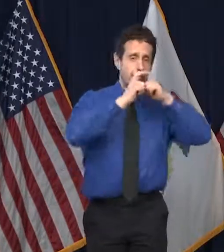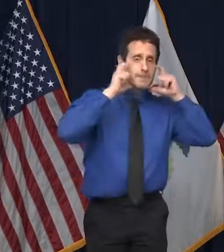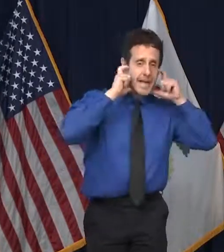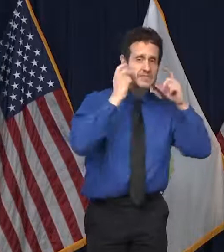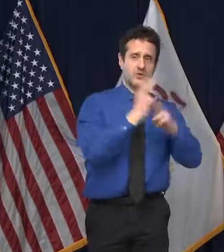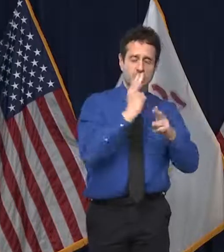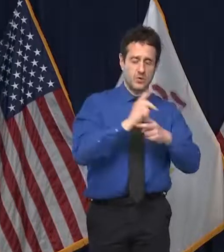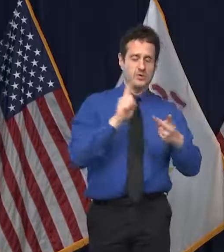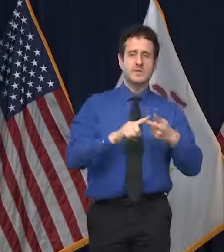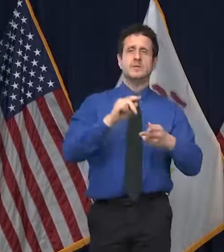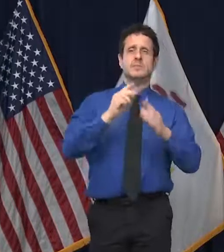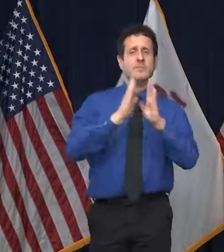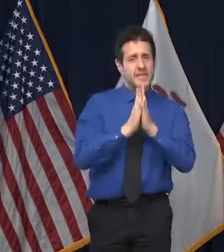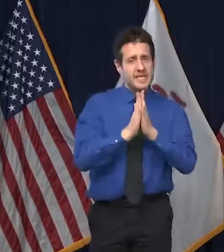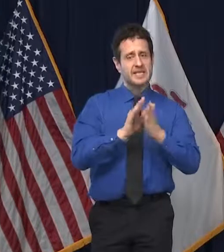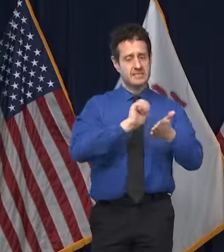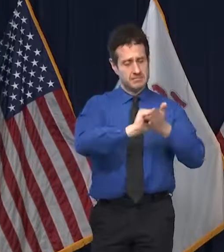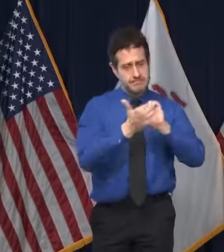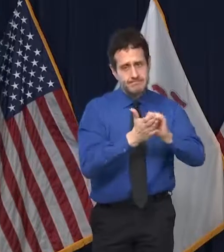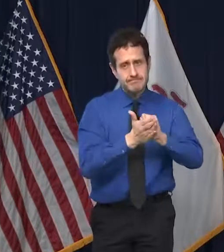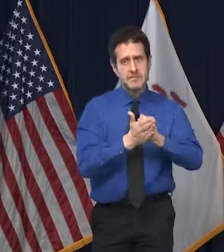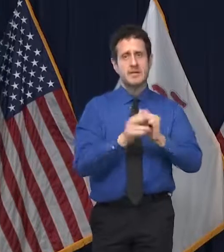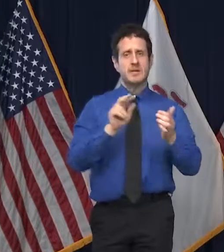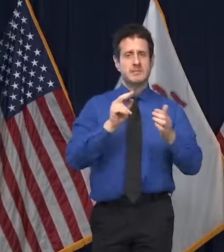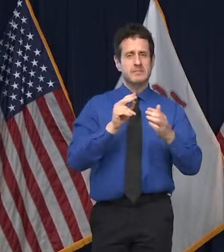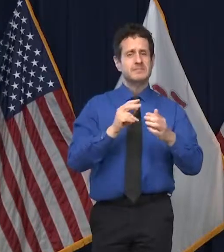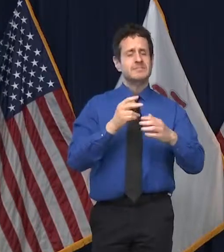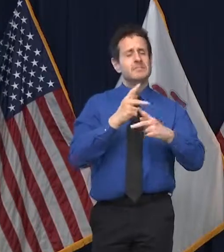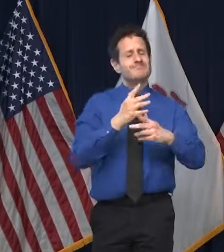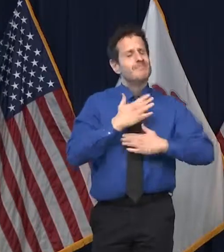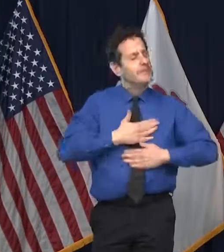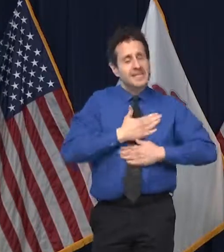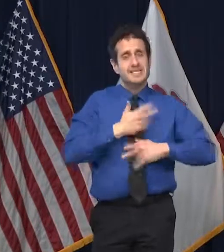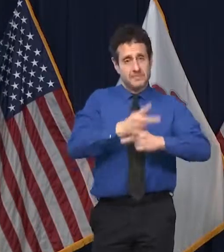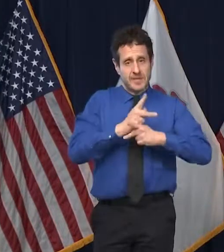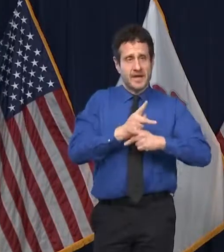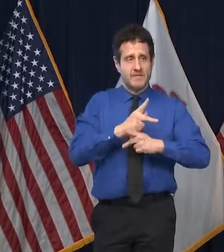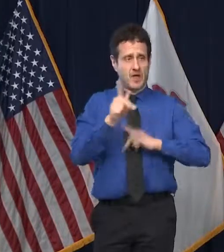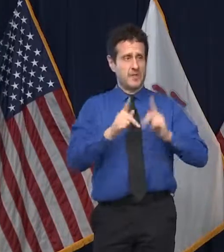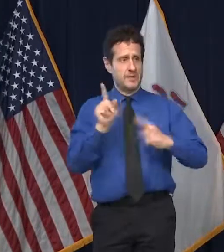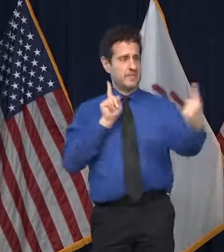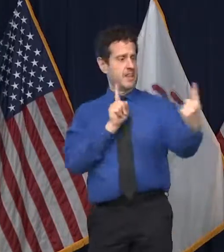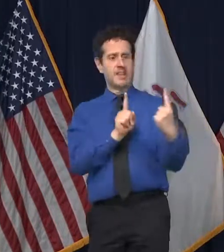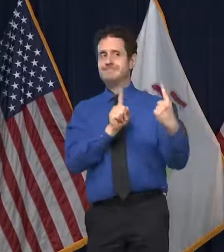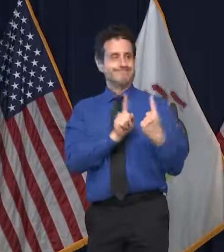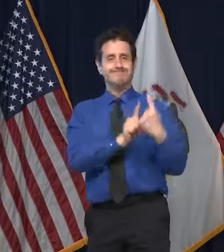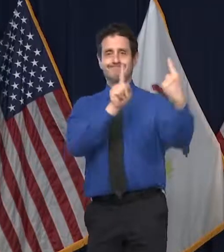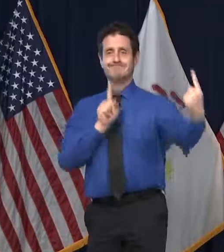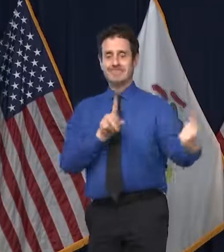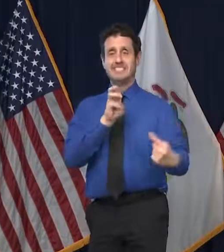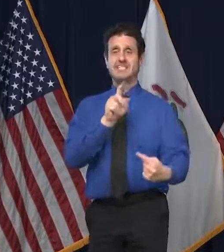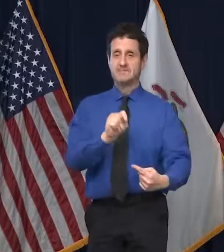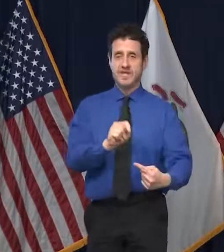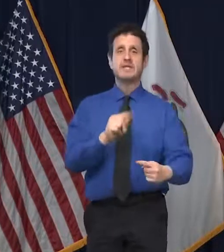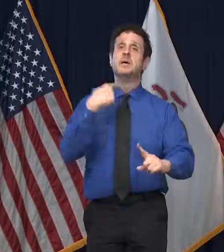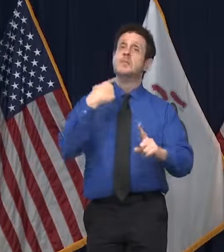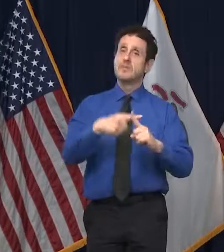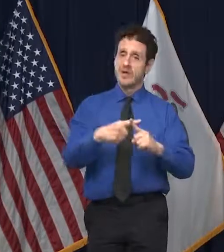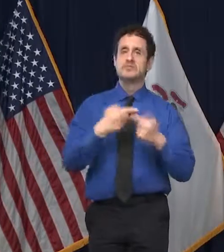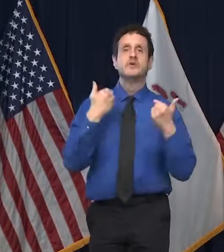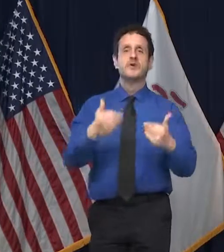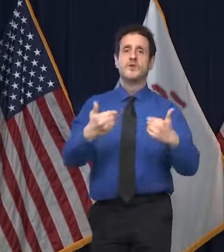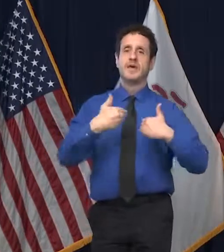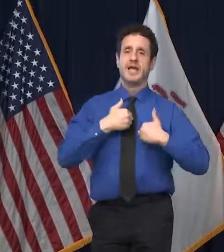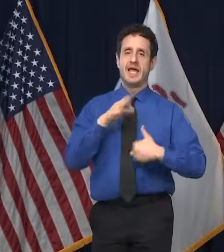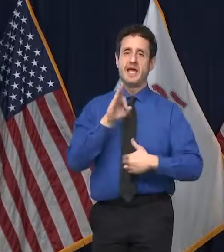please. Watch your distance to other people. And if you haven't already, get your flu shot. We are really at the point where we are